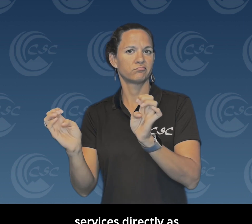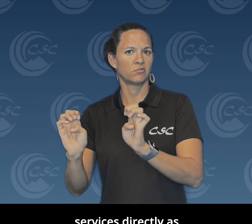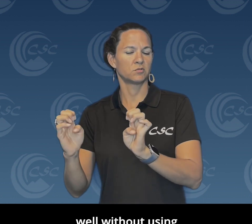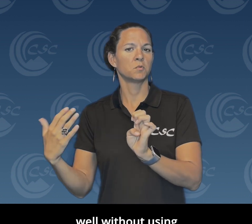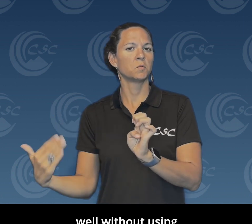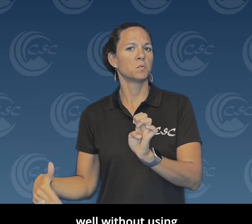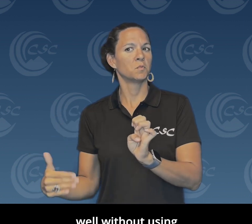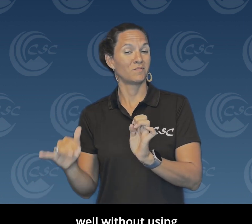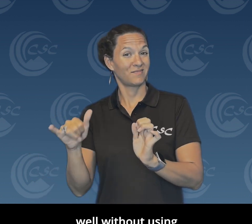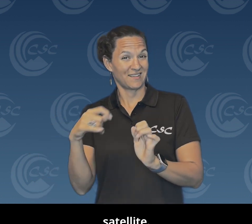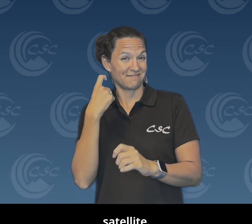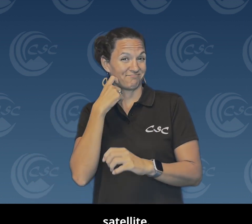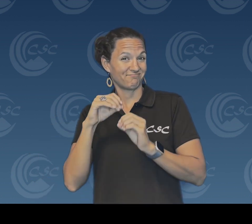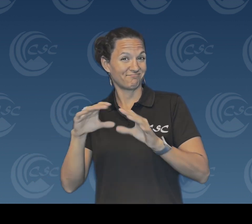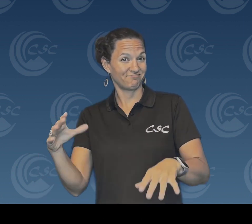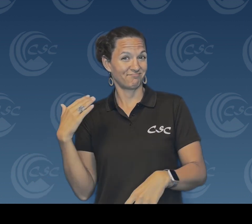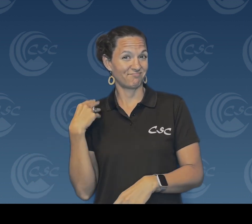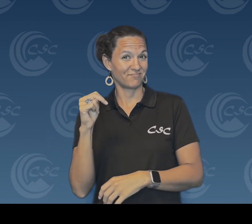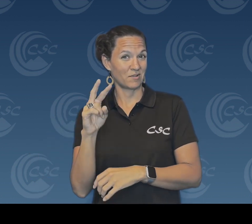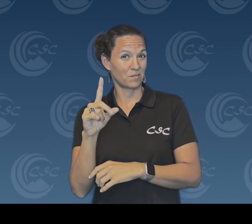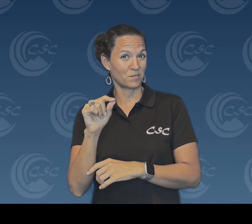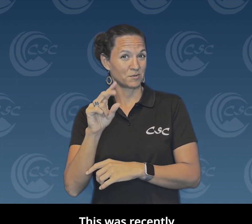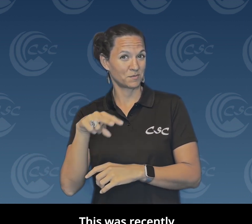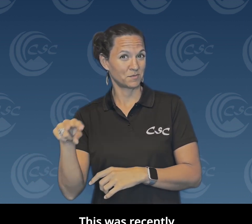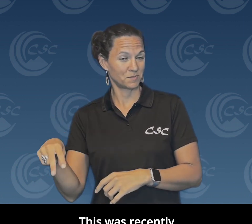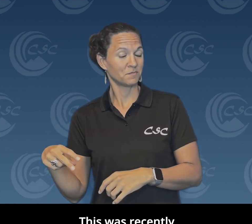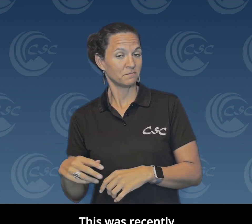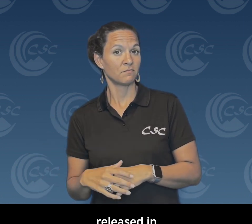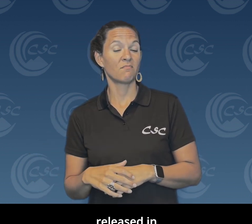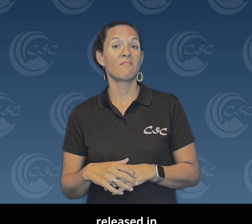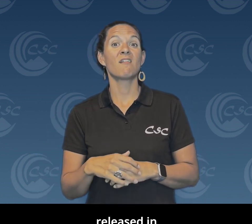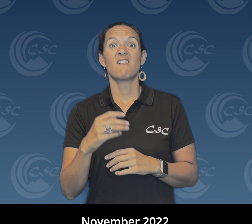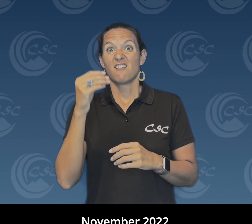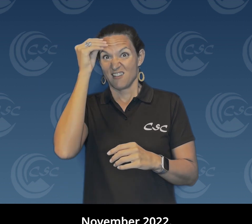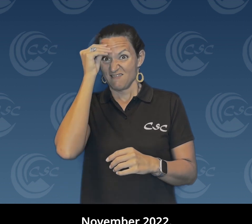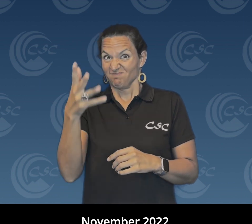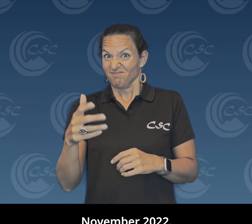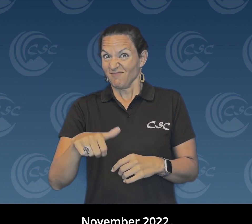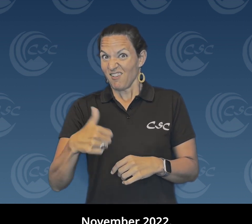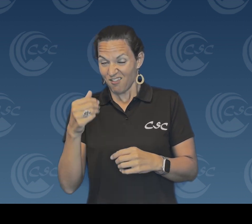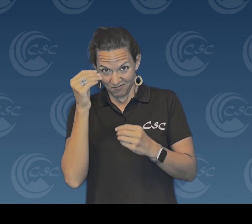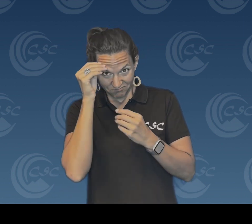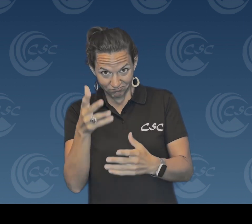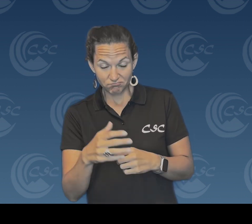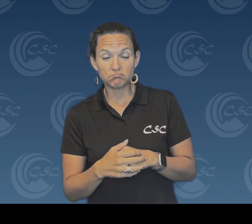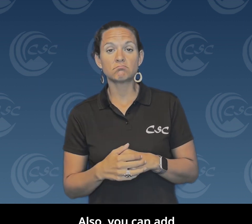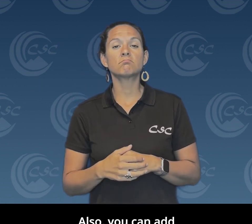as well without using satellite. This was recently released in November 2022. Also,